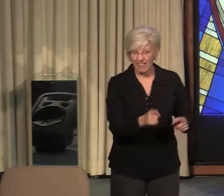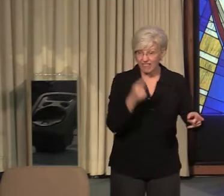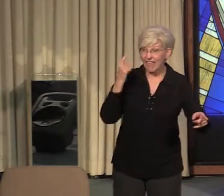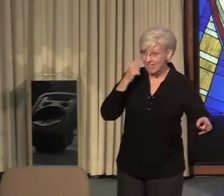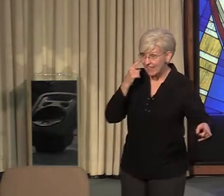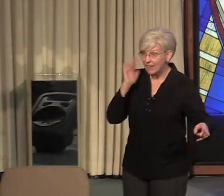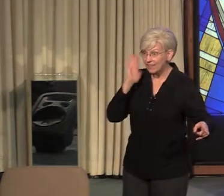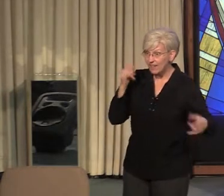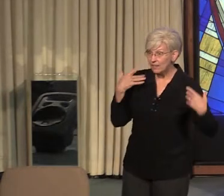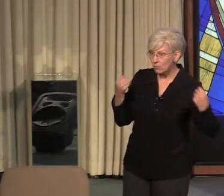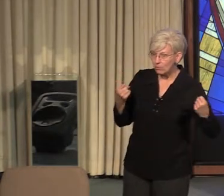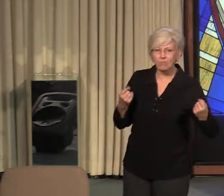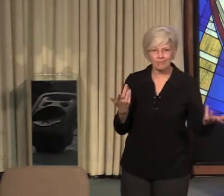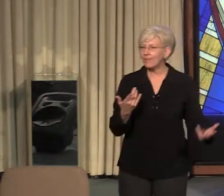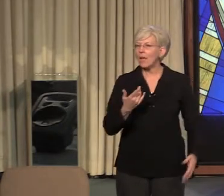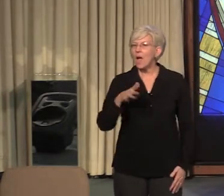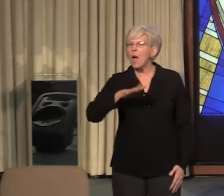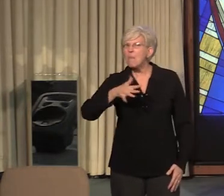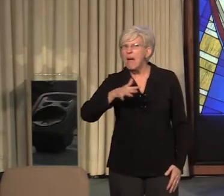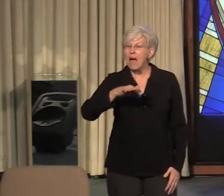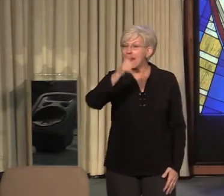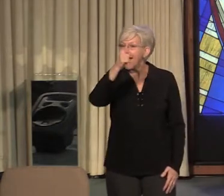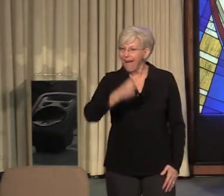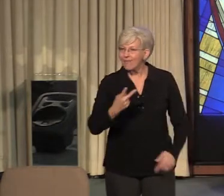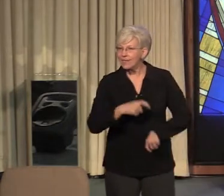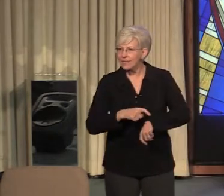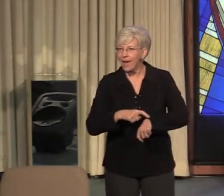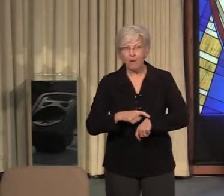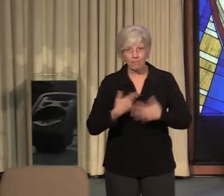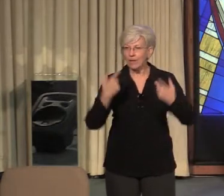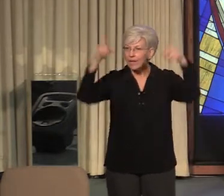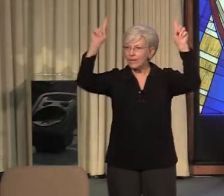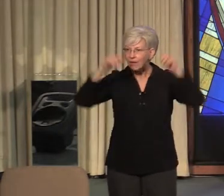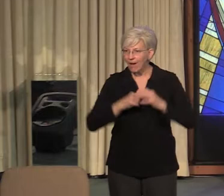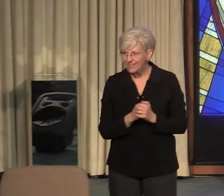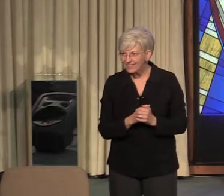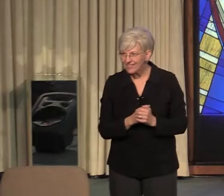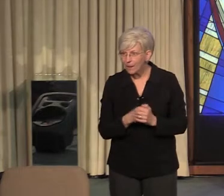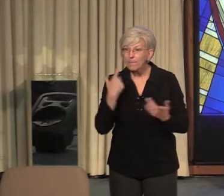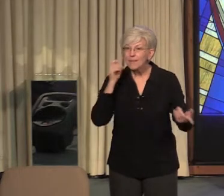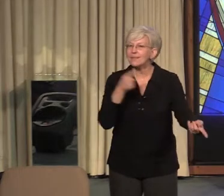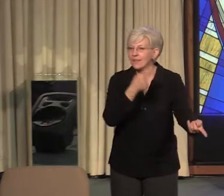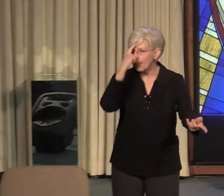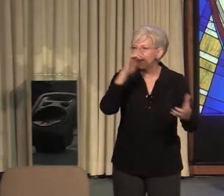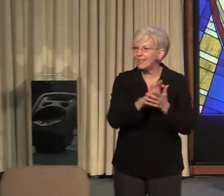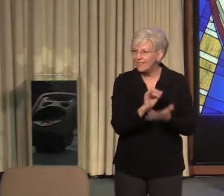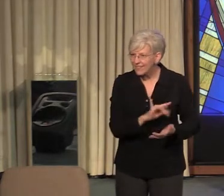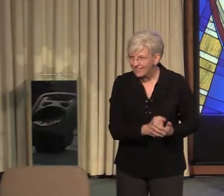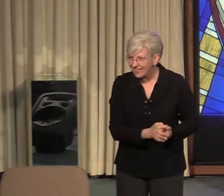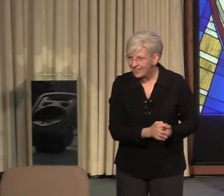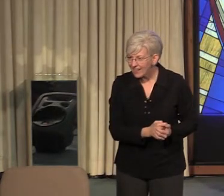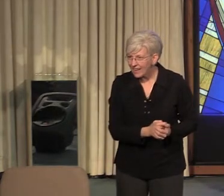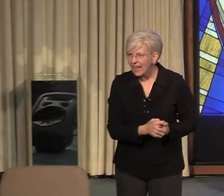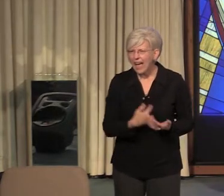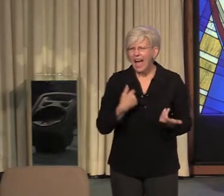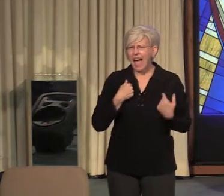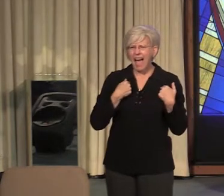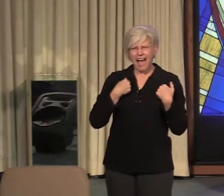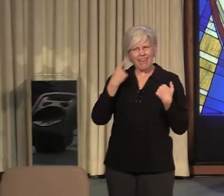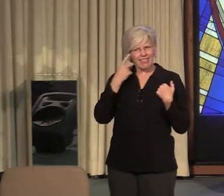they believed it would. And as I think I've pointed out in one of my other talks, because